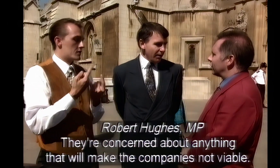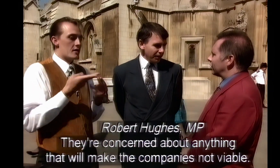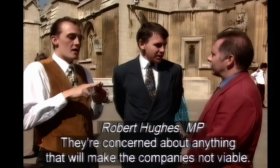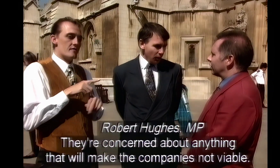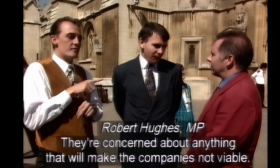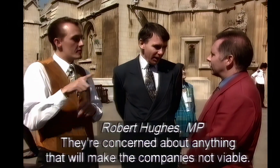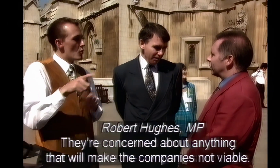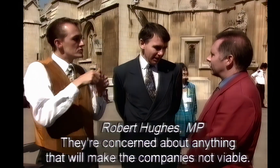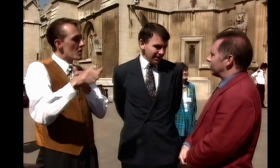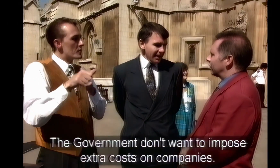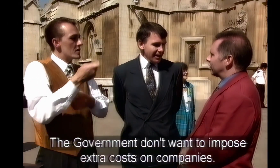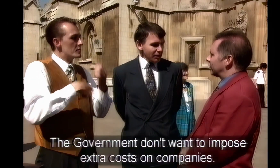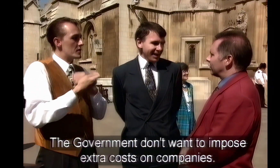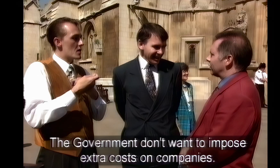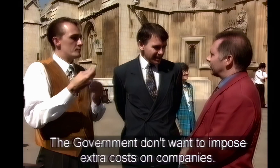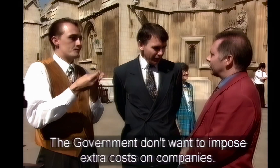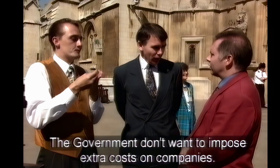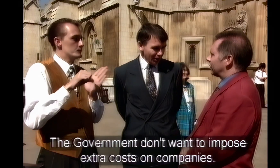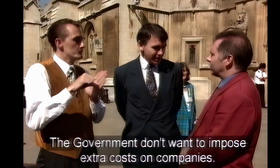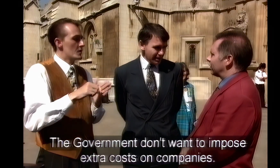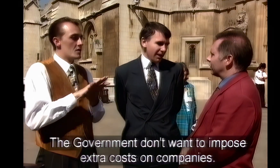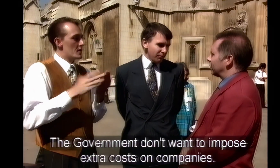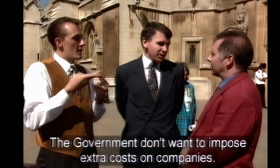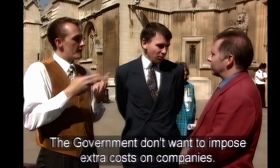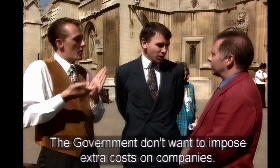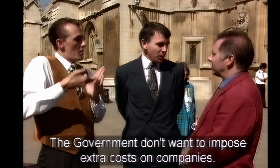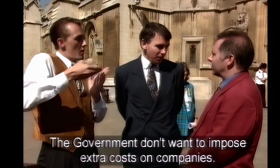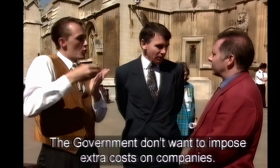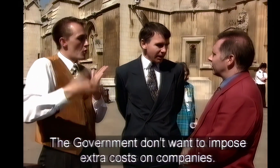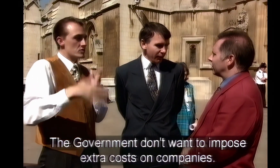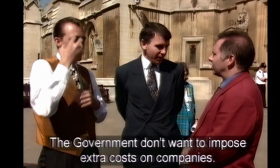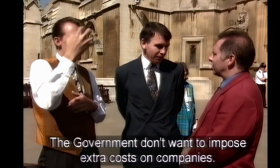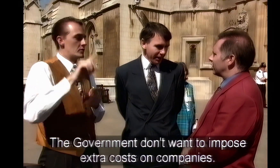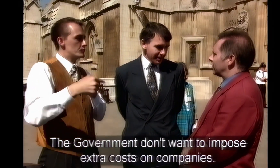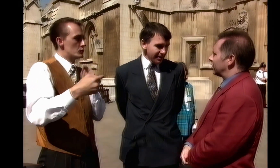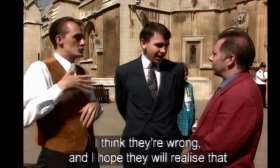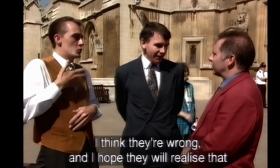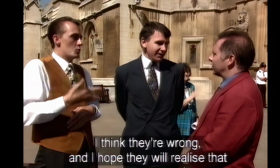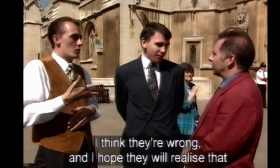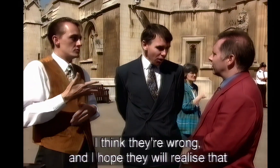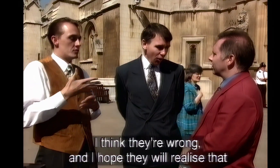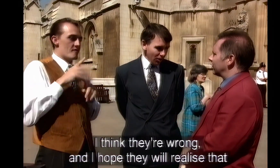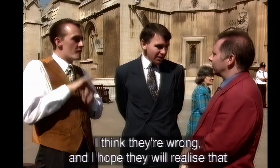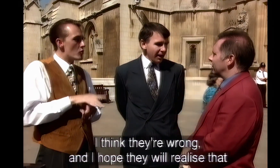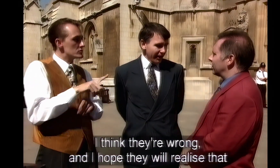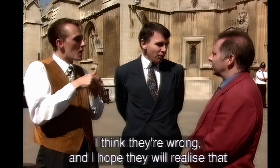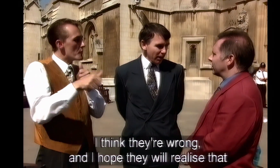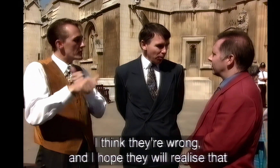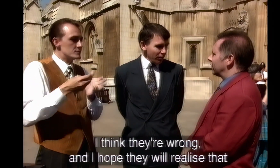companies not viable. And so if it adds to the costs, the government don't want to impose that on the companies. I think they're wrong, and I hope they will realise